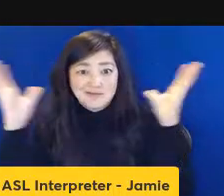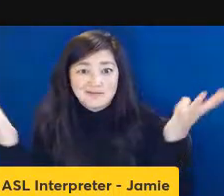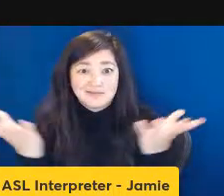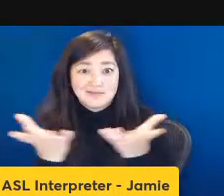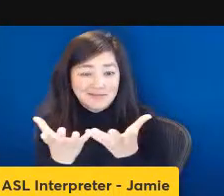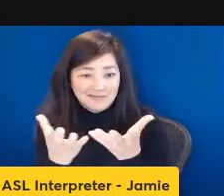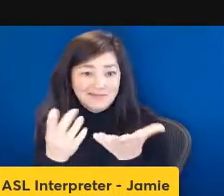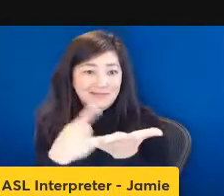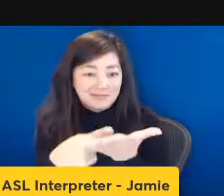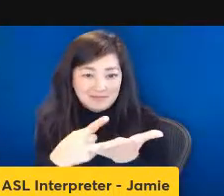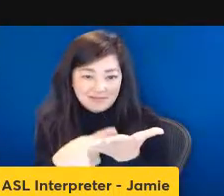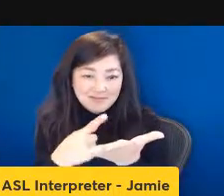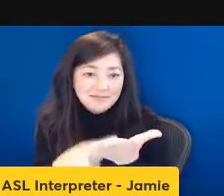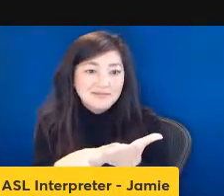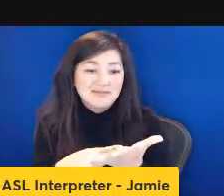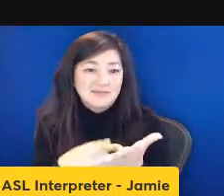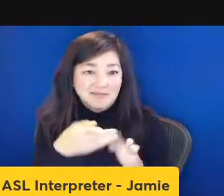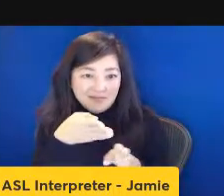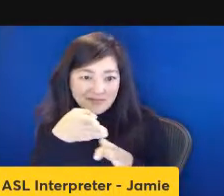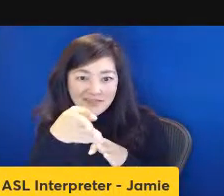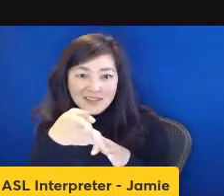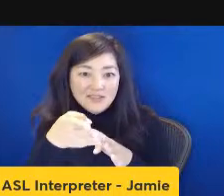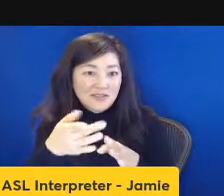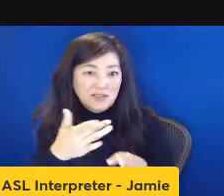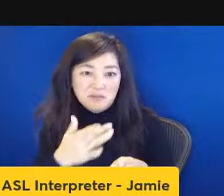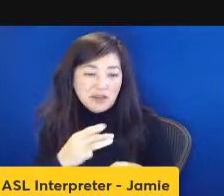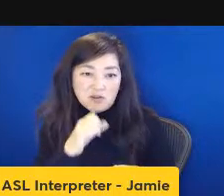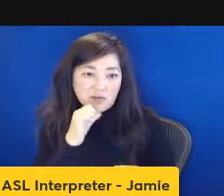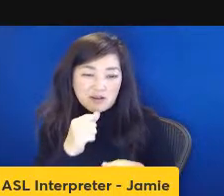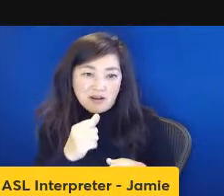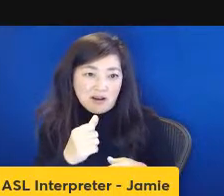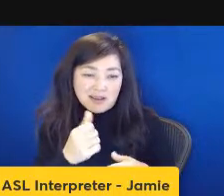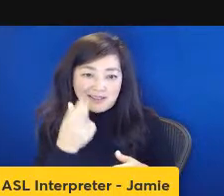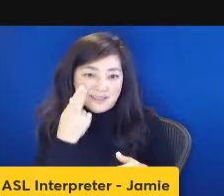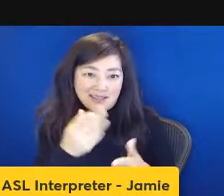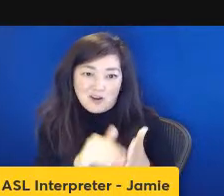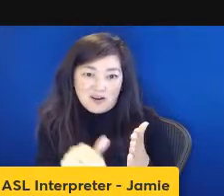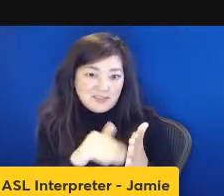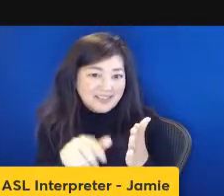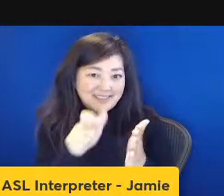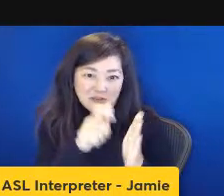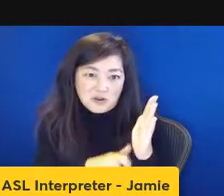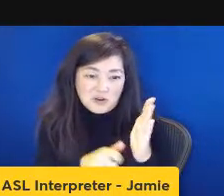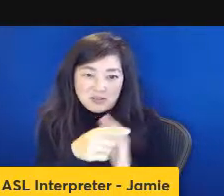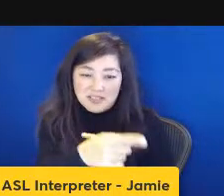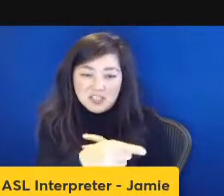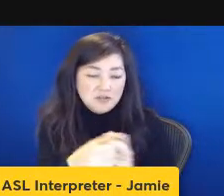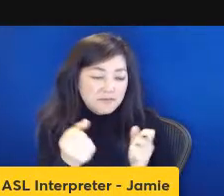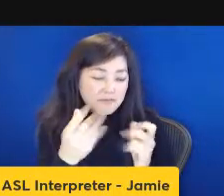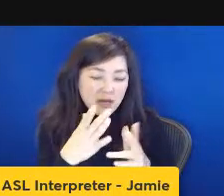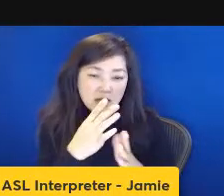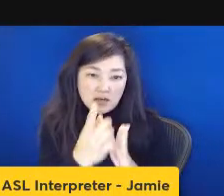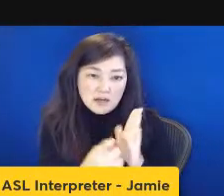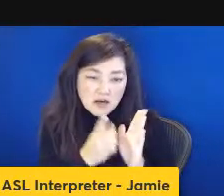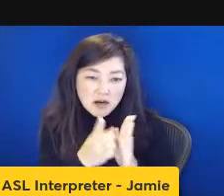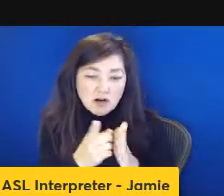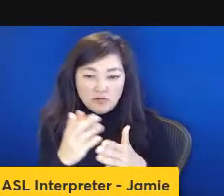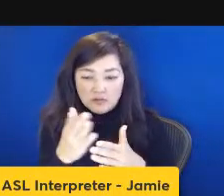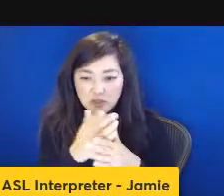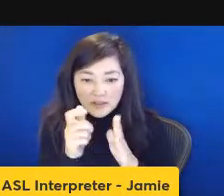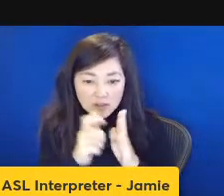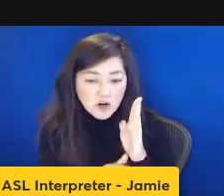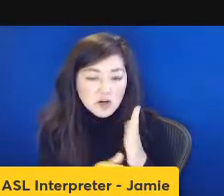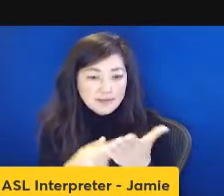the discussions and the field that we don't see written about in articles. And she spent many hours. We've shared articles